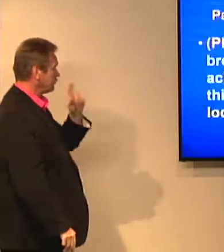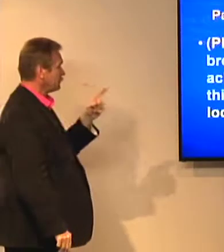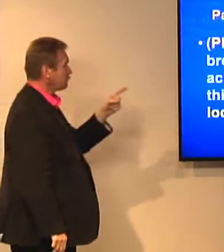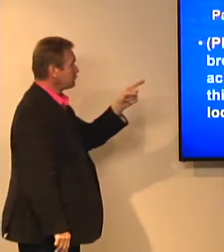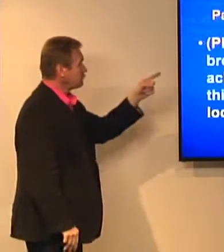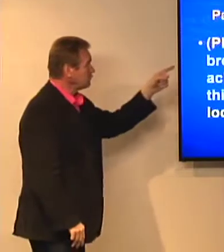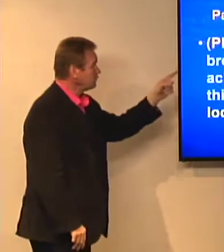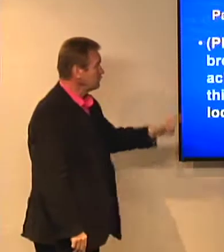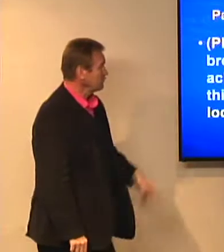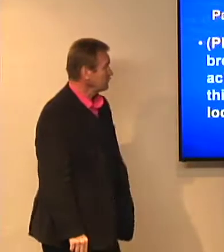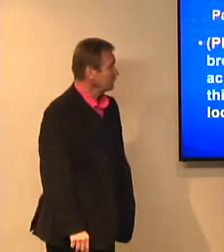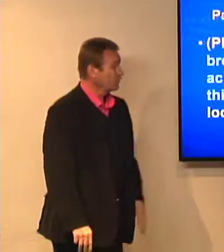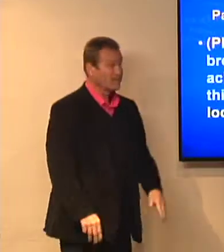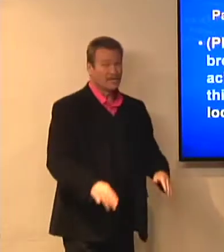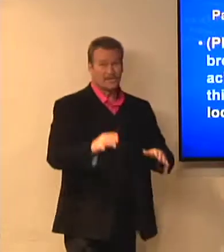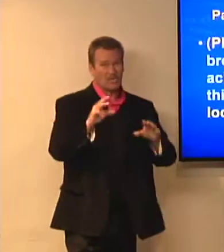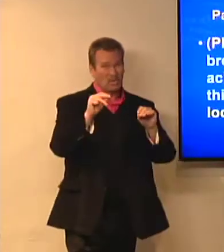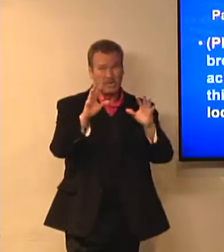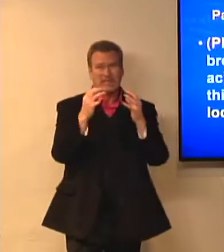the significance and the meaning of this.